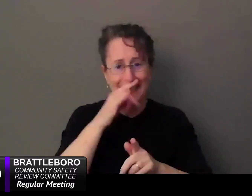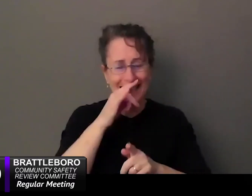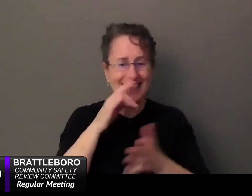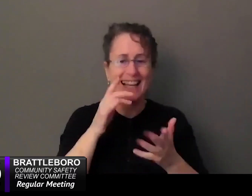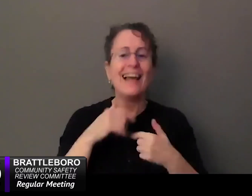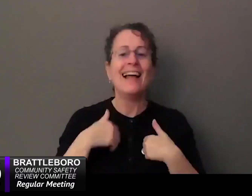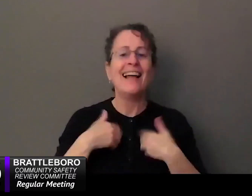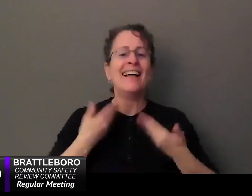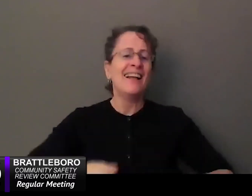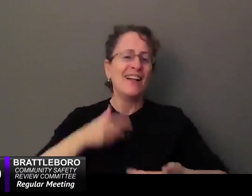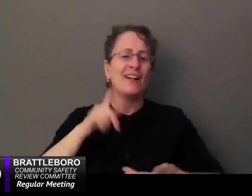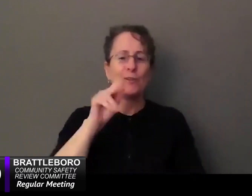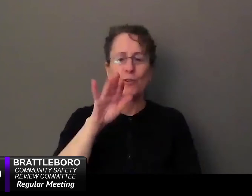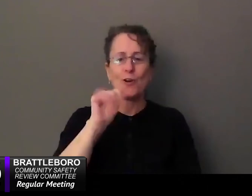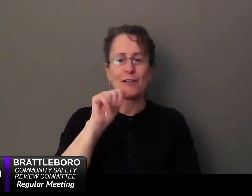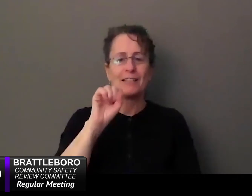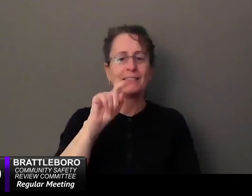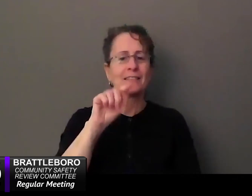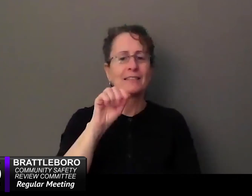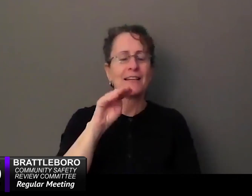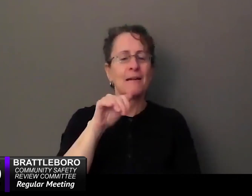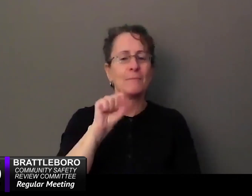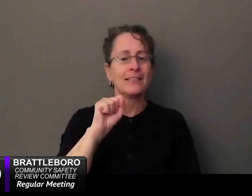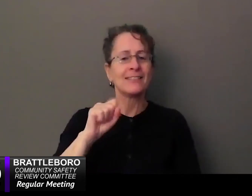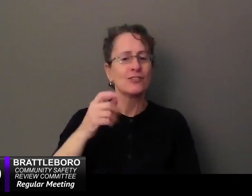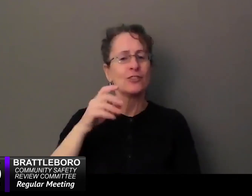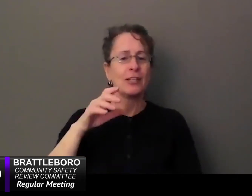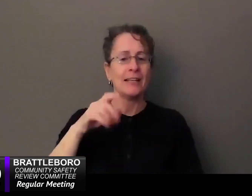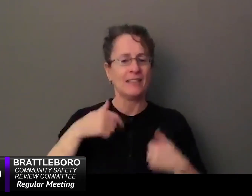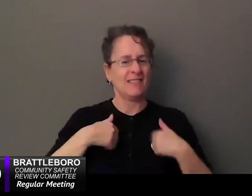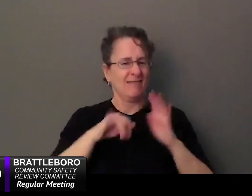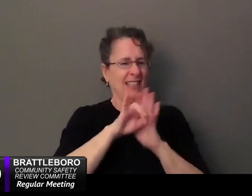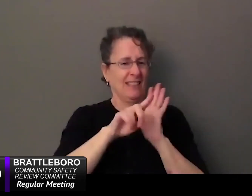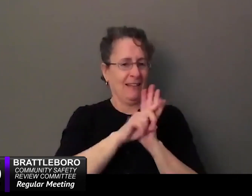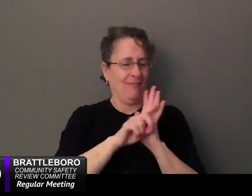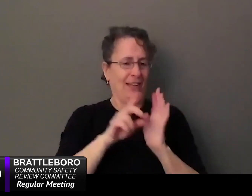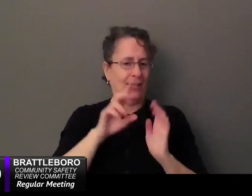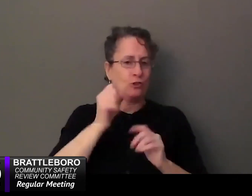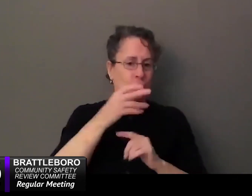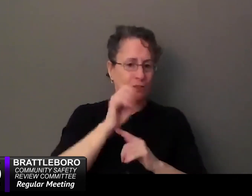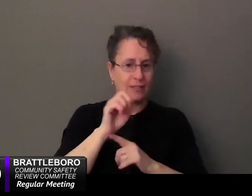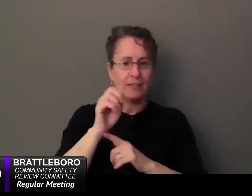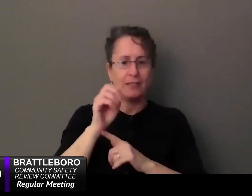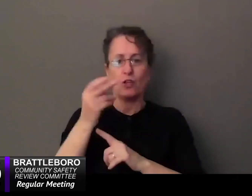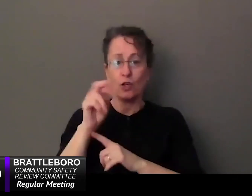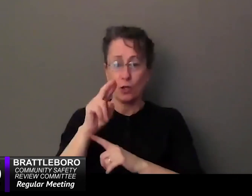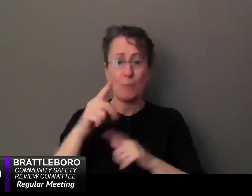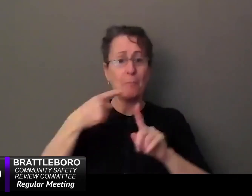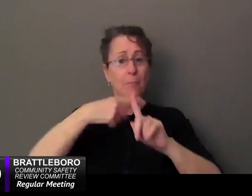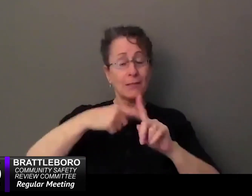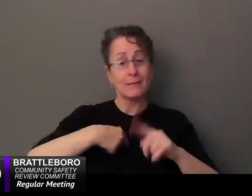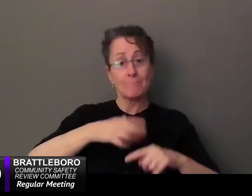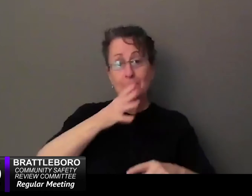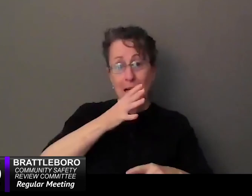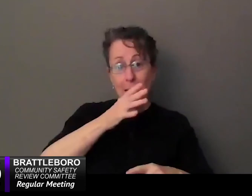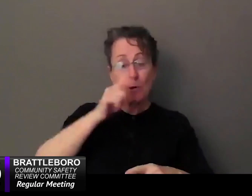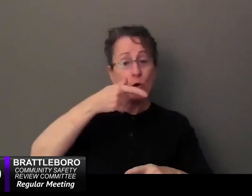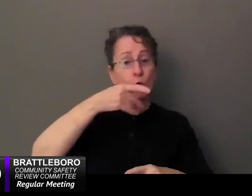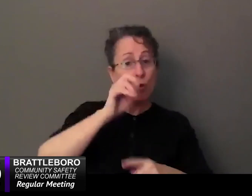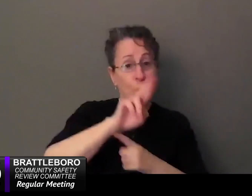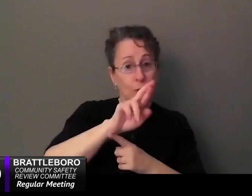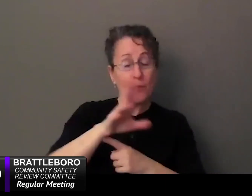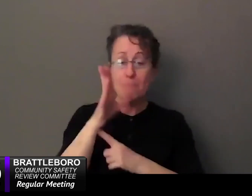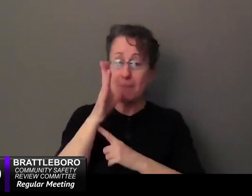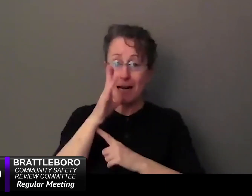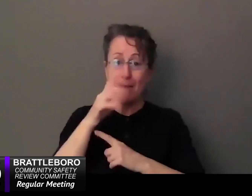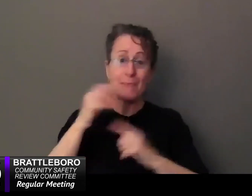her pronouns. And I identify as a mom and a queer mom and an educator.